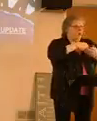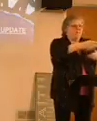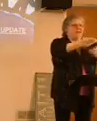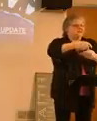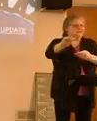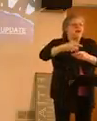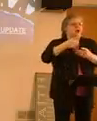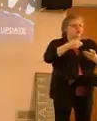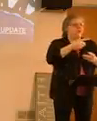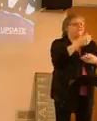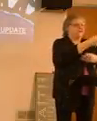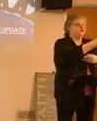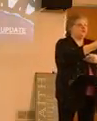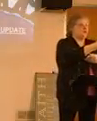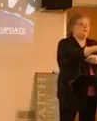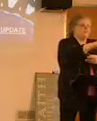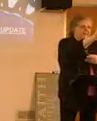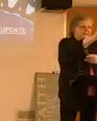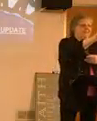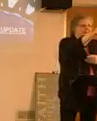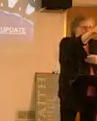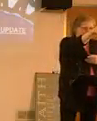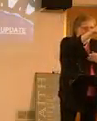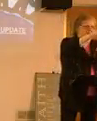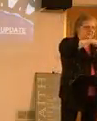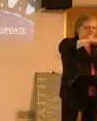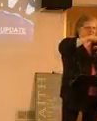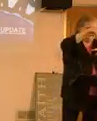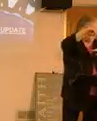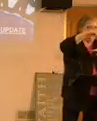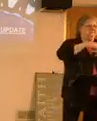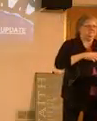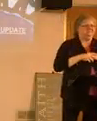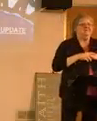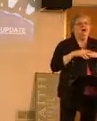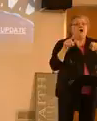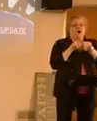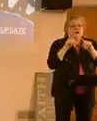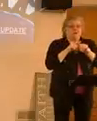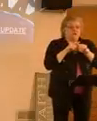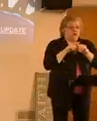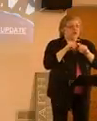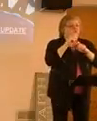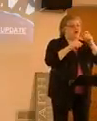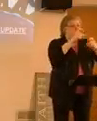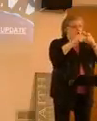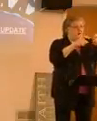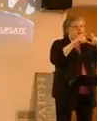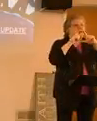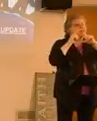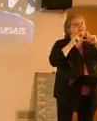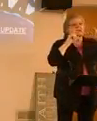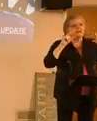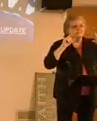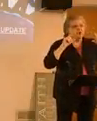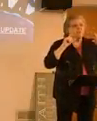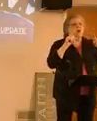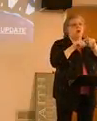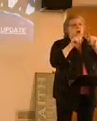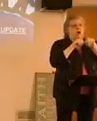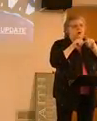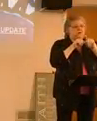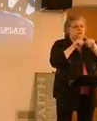then your yellow sheets. You will also find an offering envelope box, an offering box with an envelope in